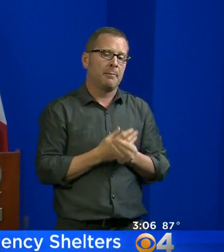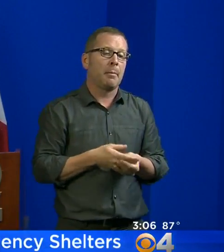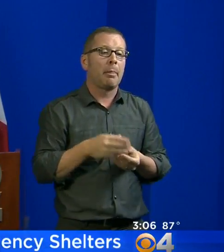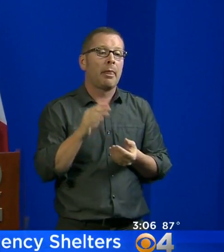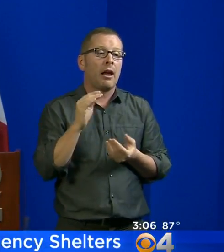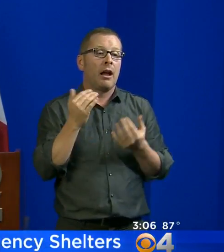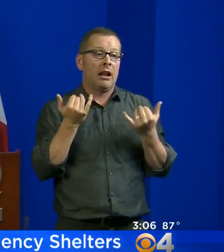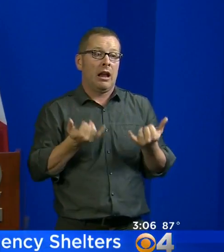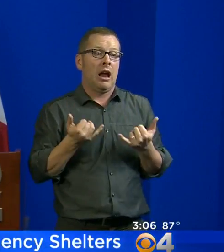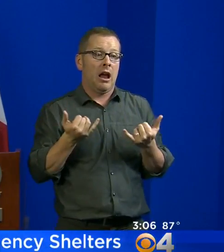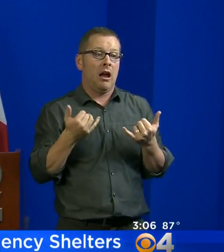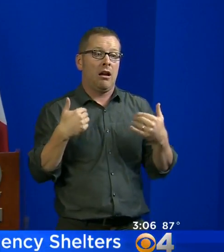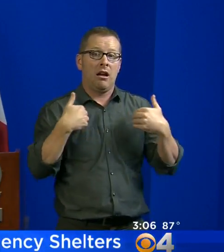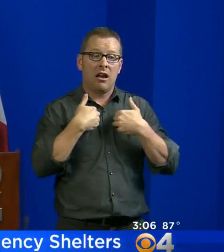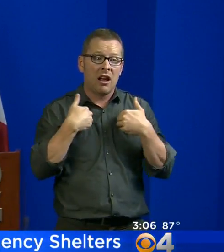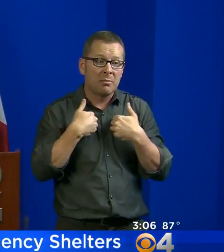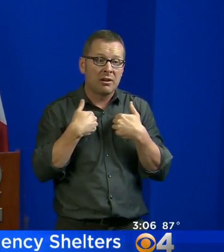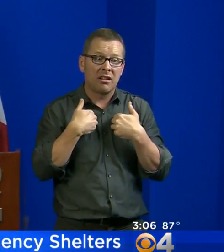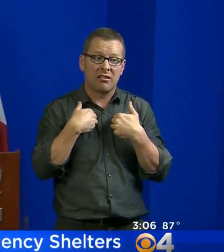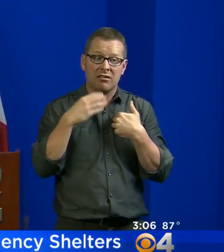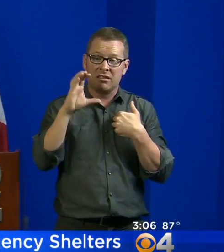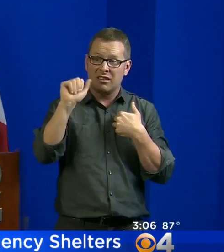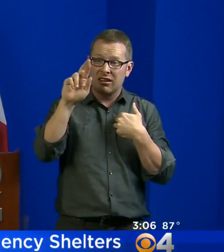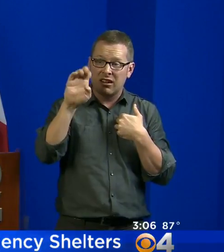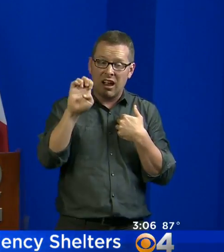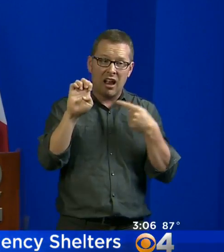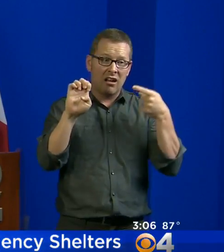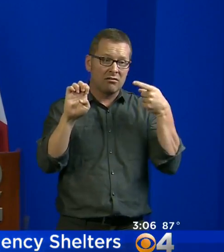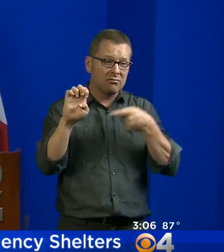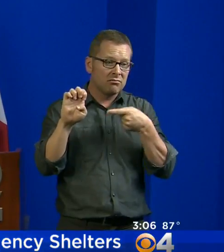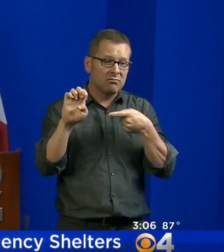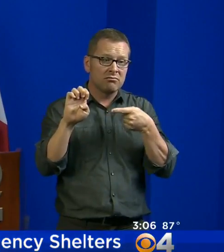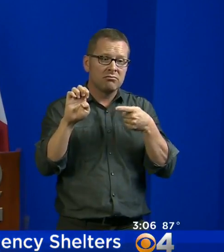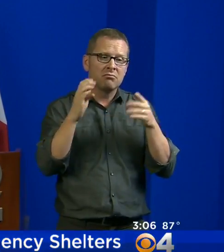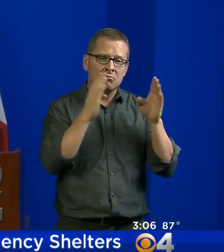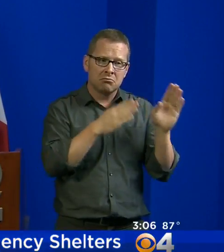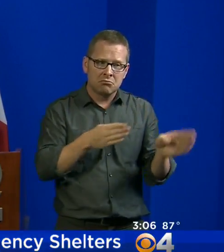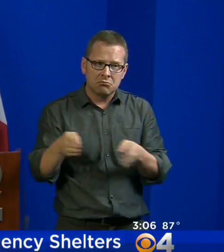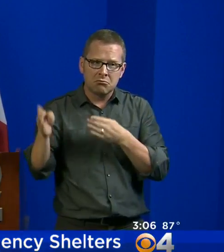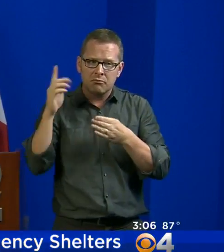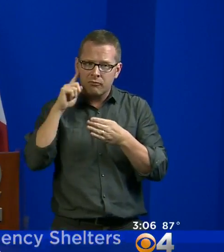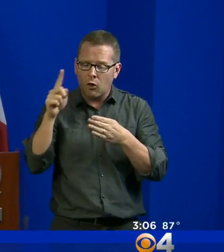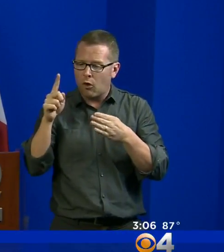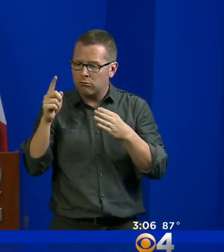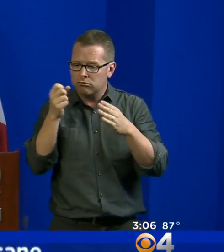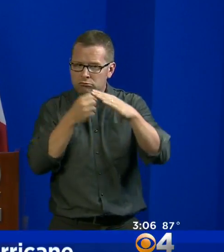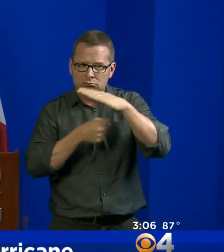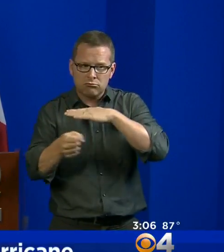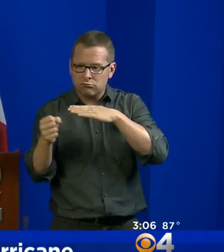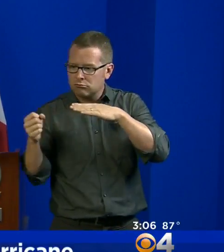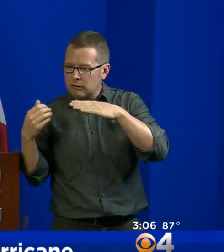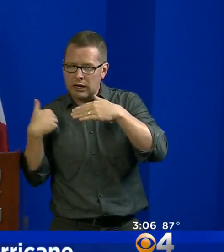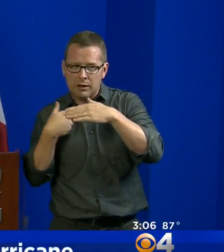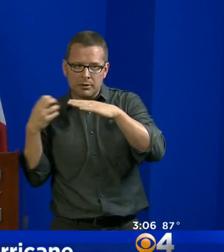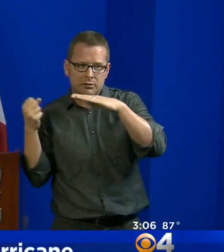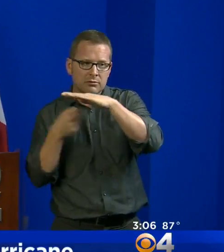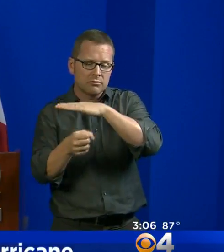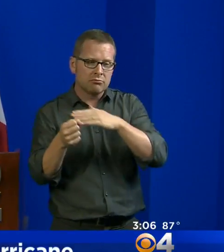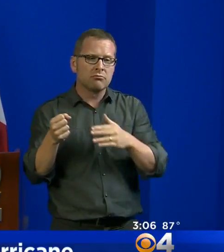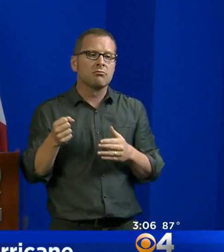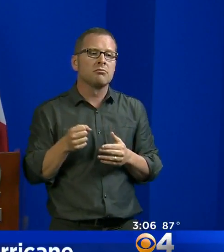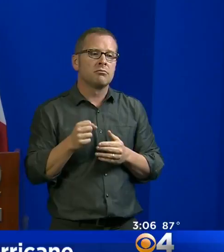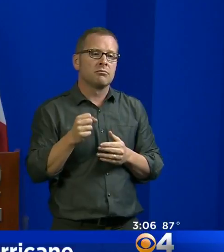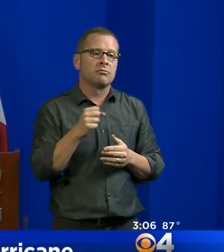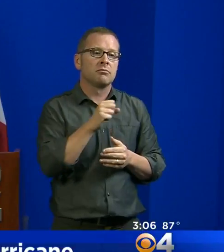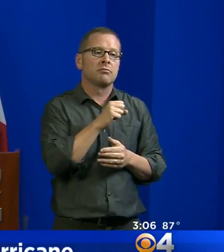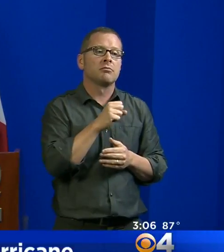further notice. Additionally, shelter admissions will be limited to only stray dogs and cats. All tolls across